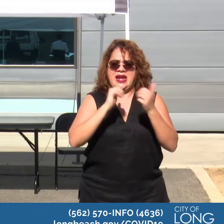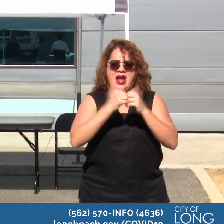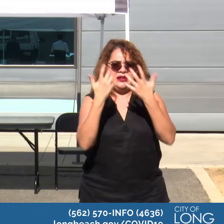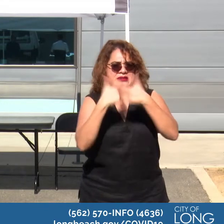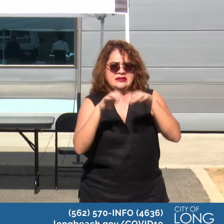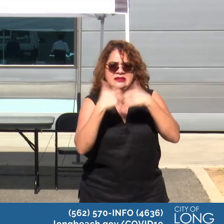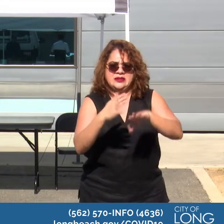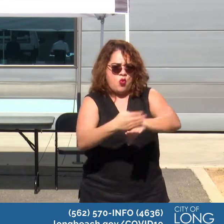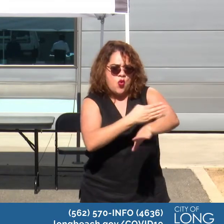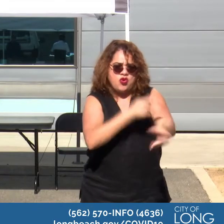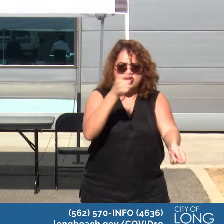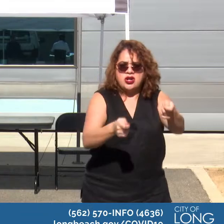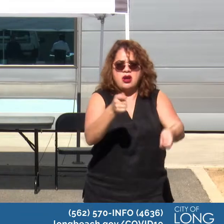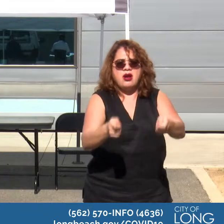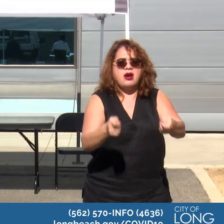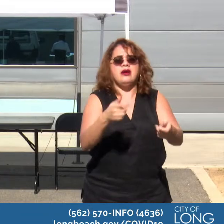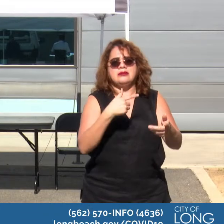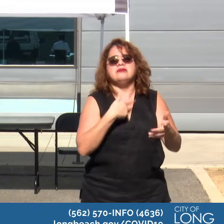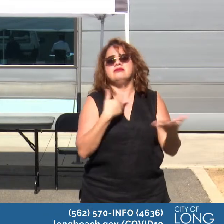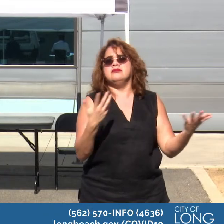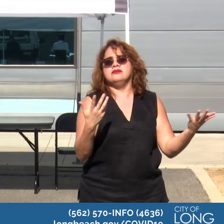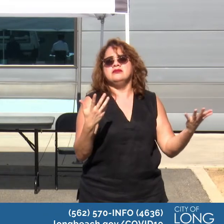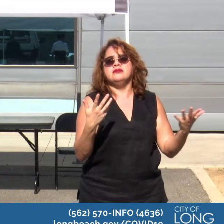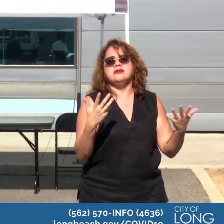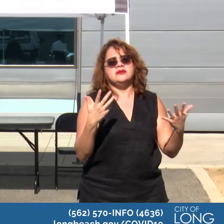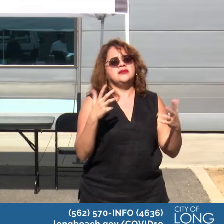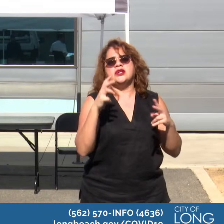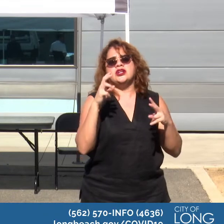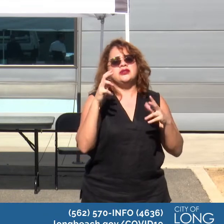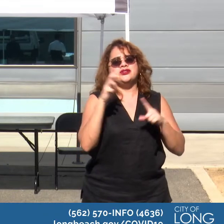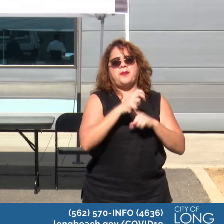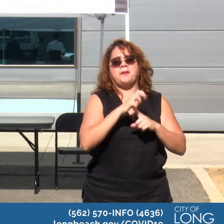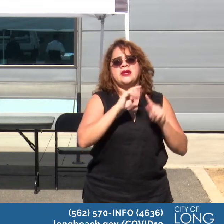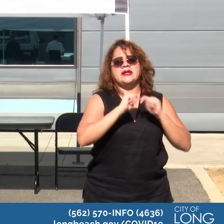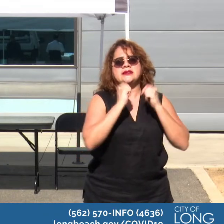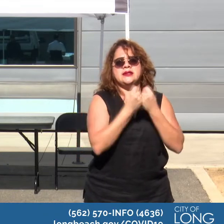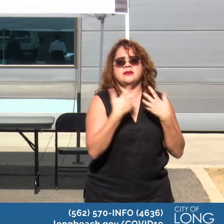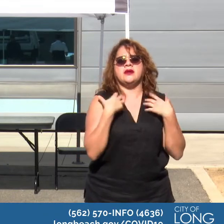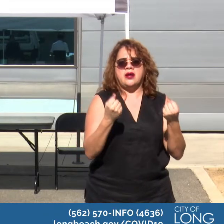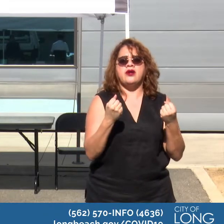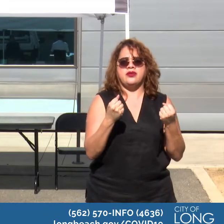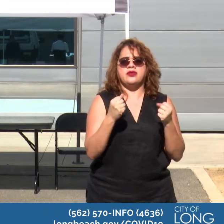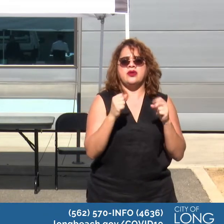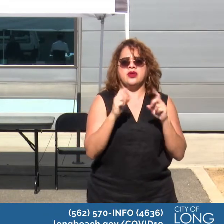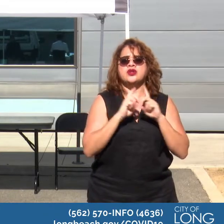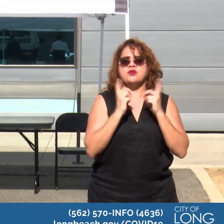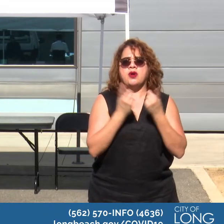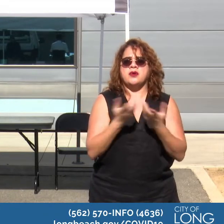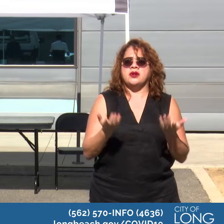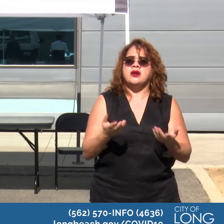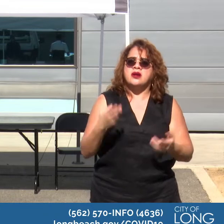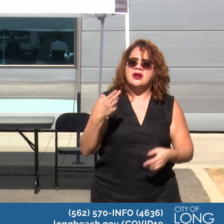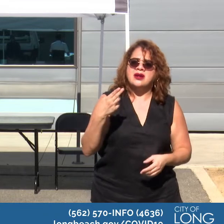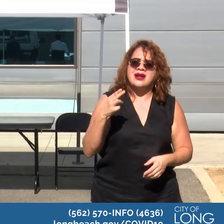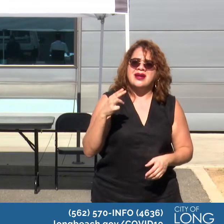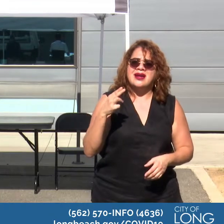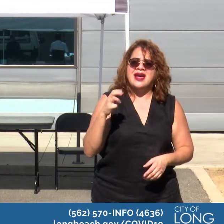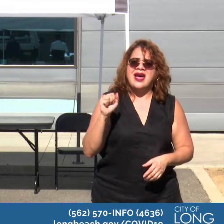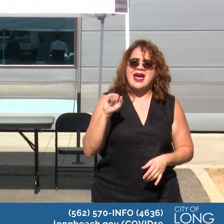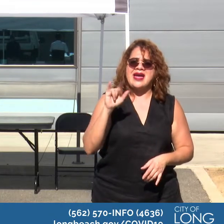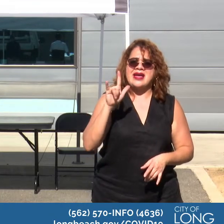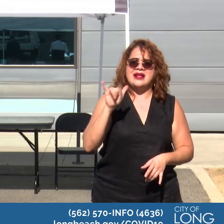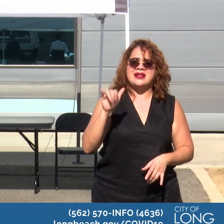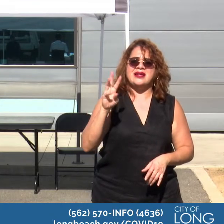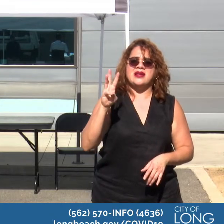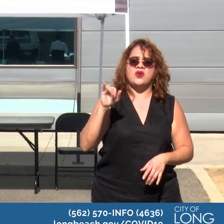Our next question is from Haley Wenzo of Fox 11. I understand local mayors are asking the feds to send vaccines straight